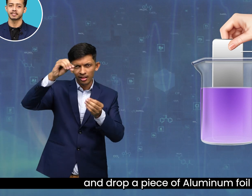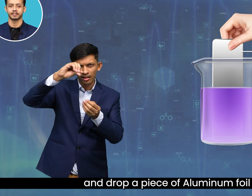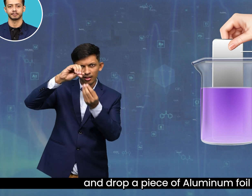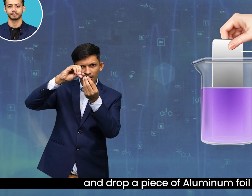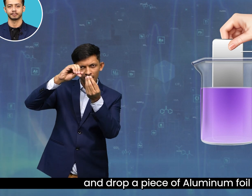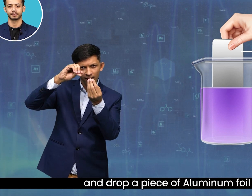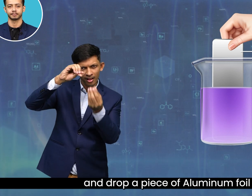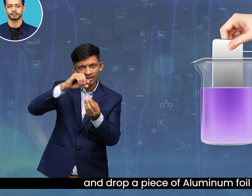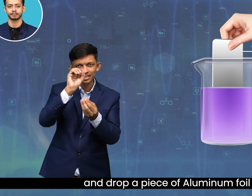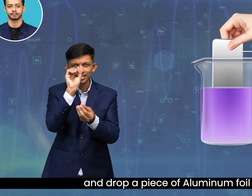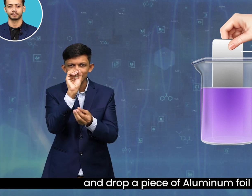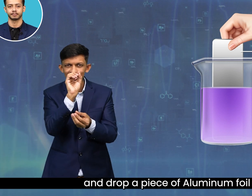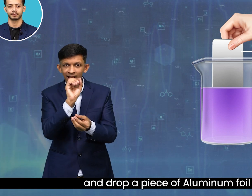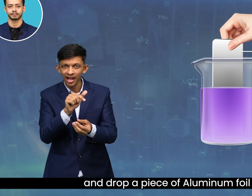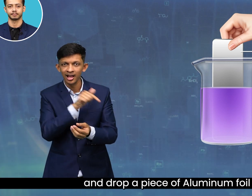in it.